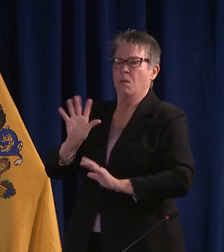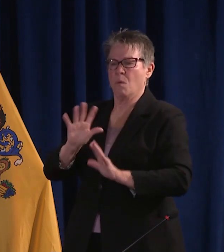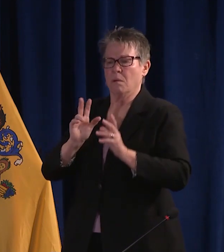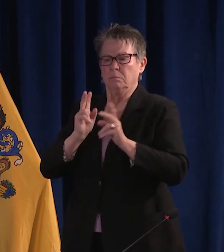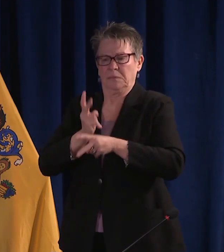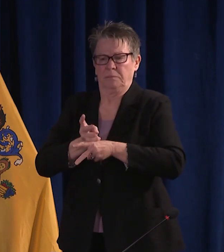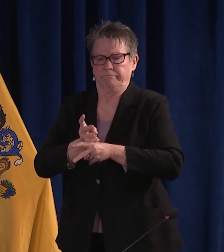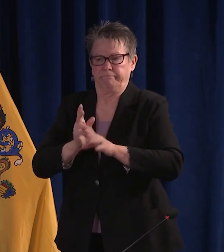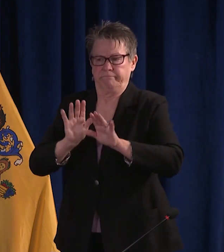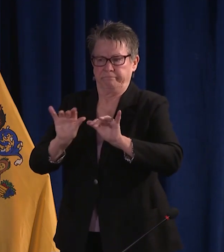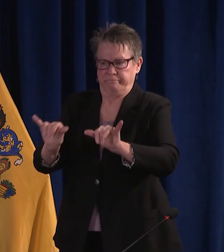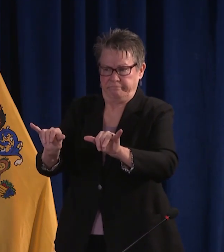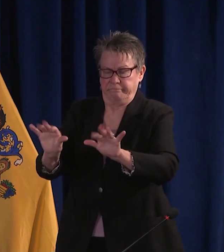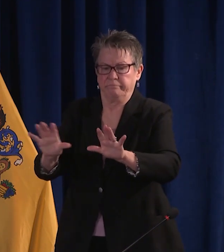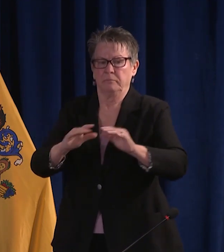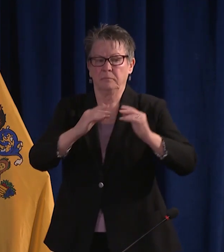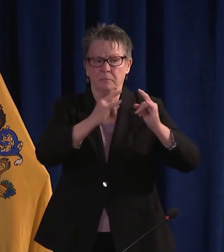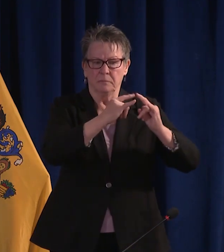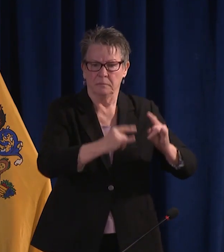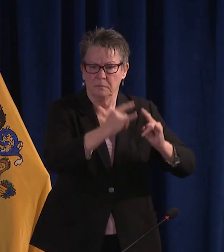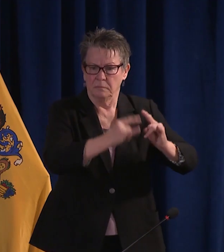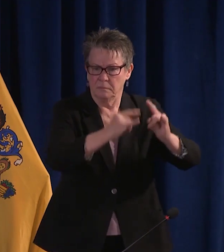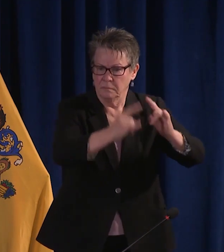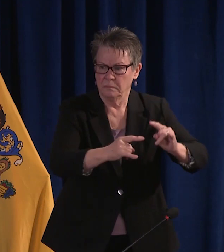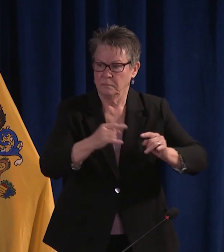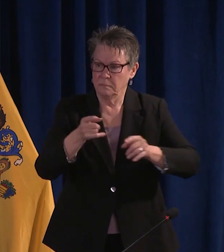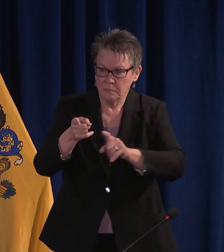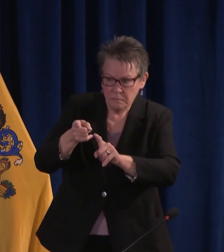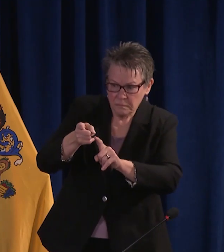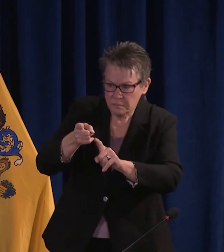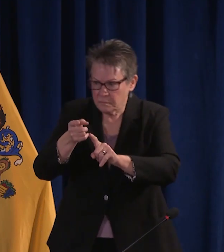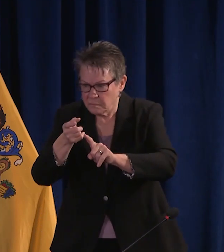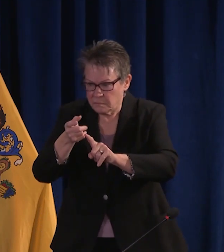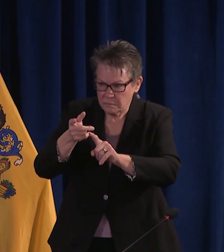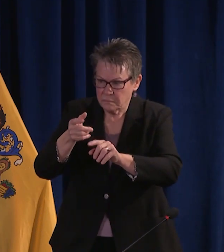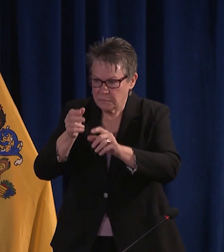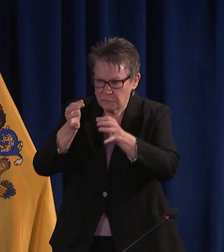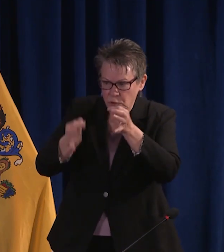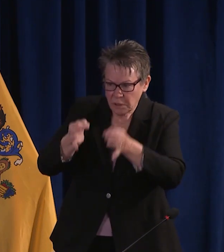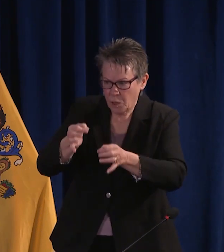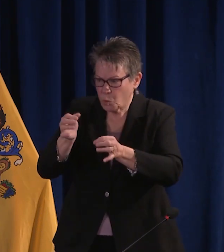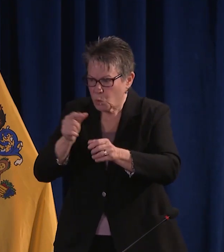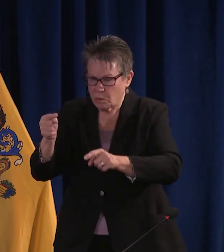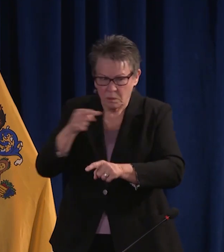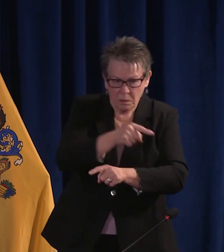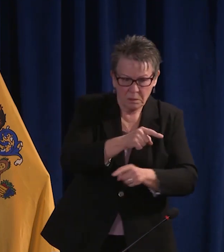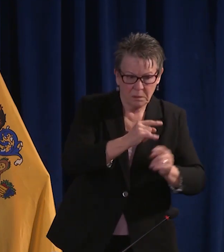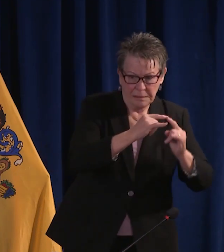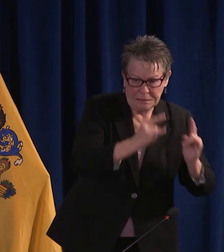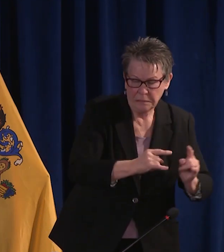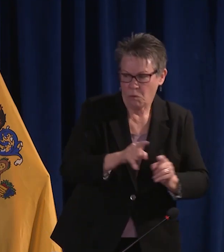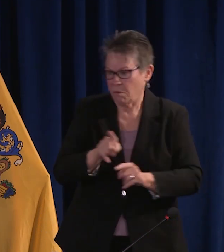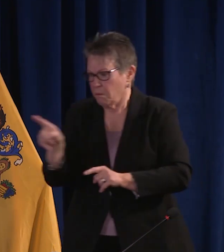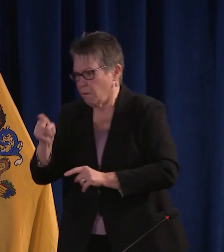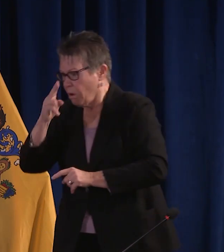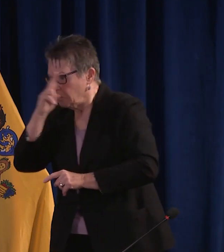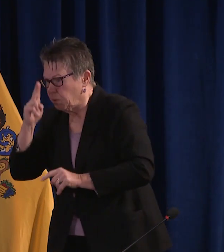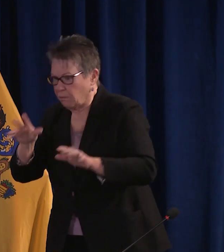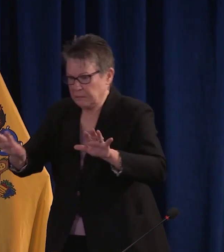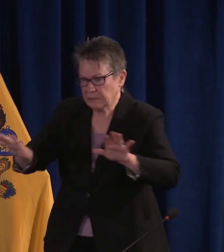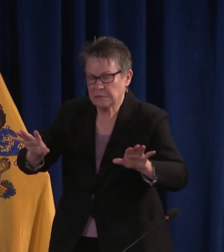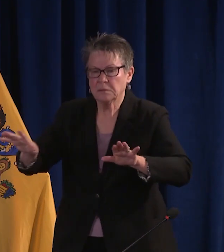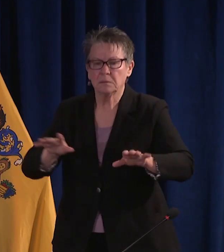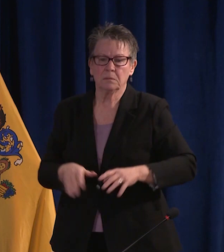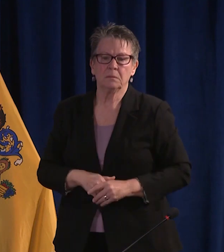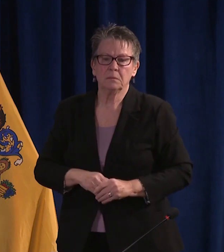way, again, what we do over here in terms of flattening the curve and social distancing, we believe increases our likelihood dramatically